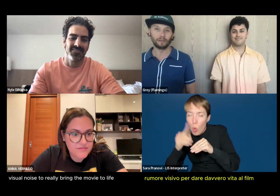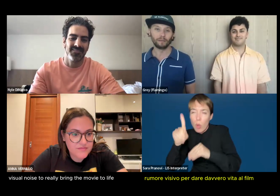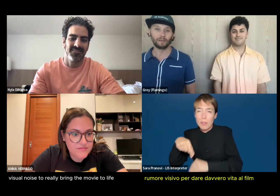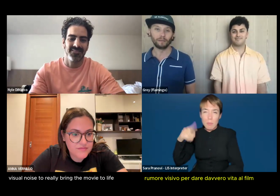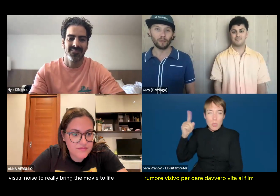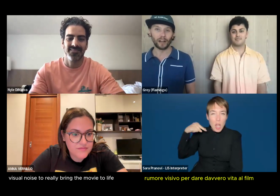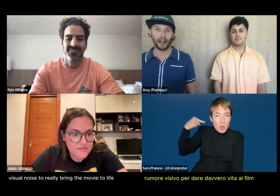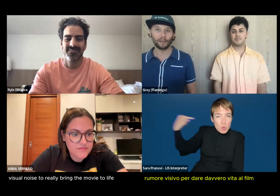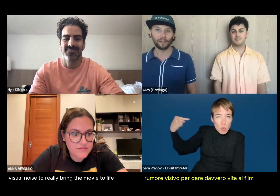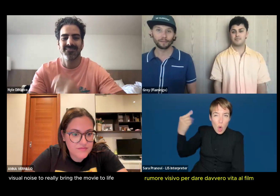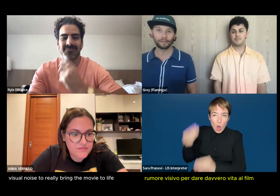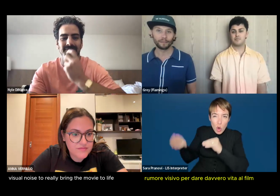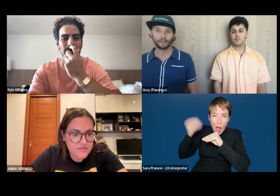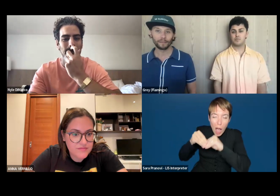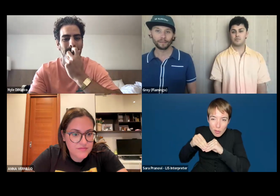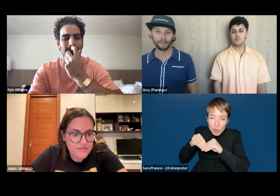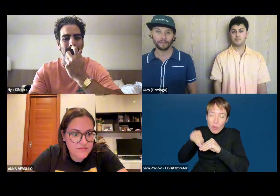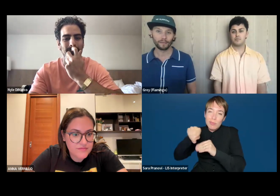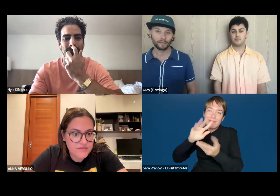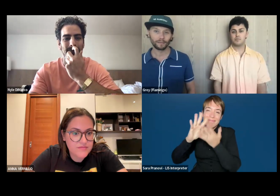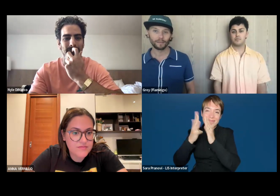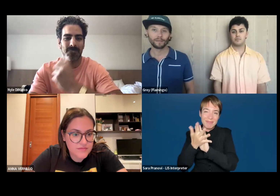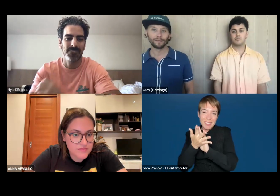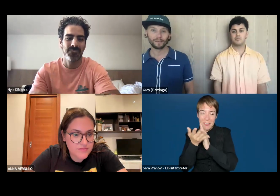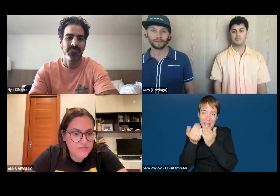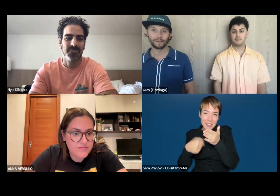to really bring the movie to life.